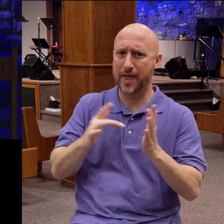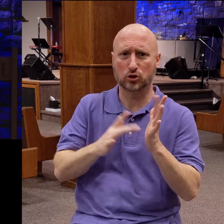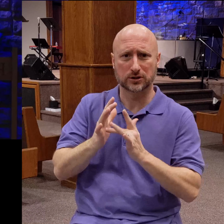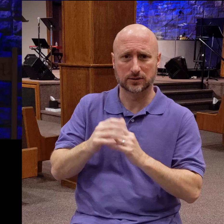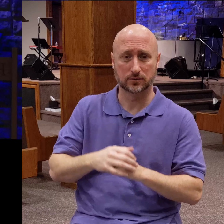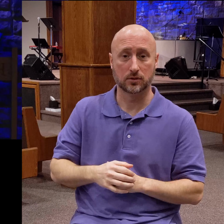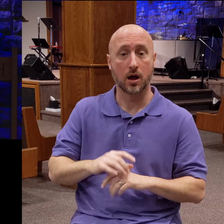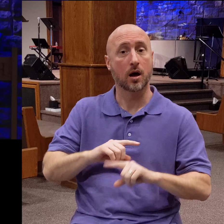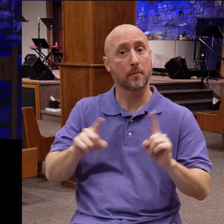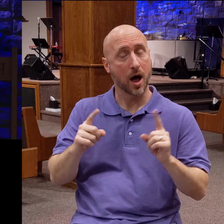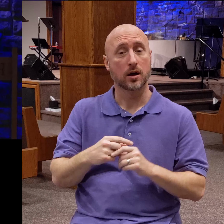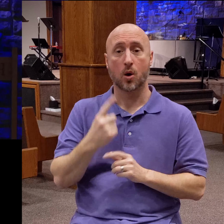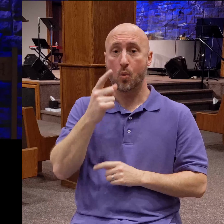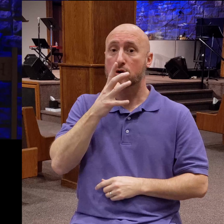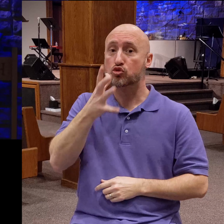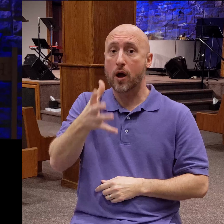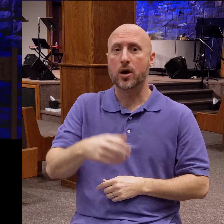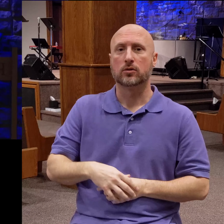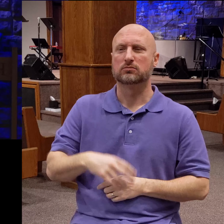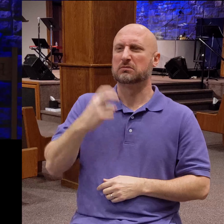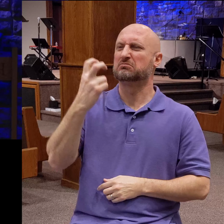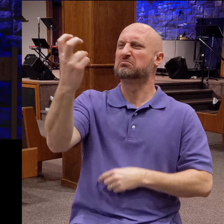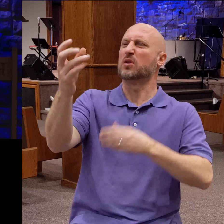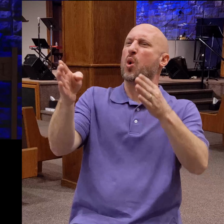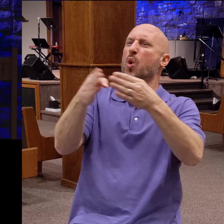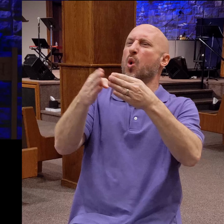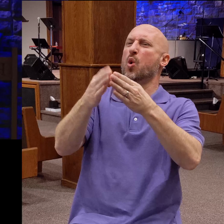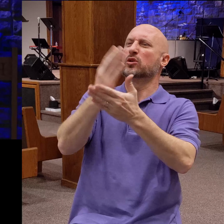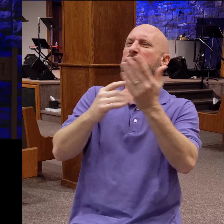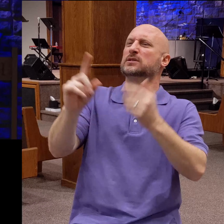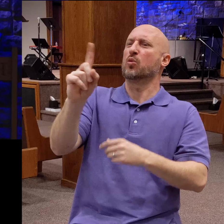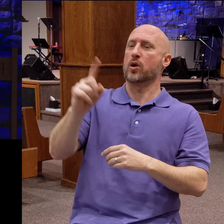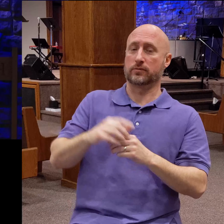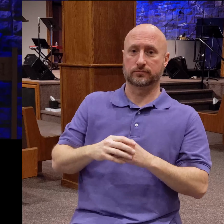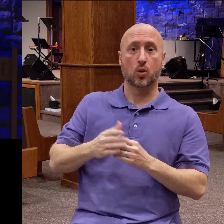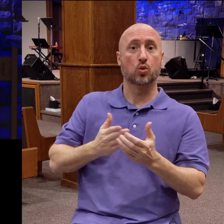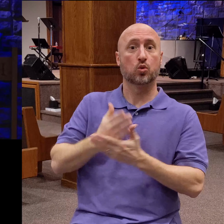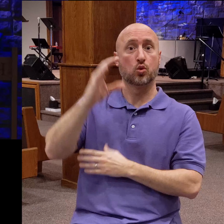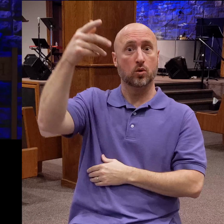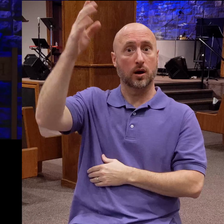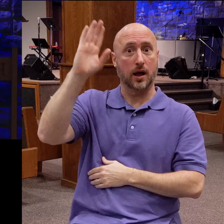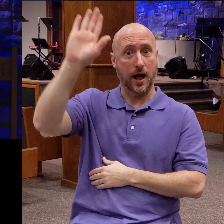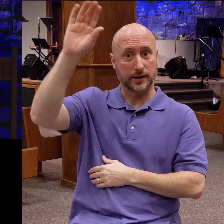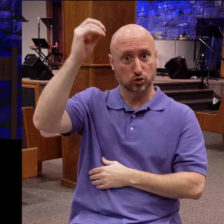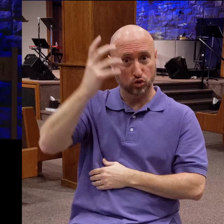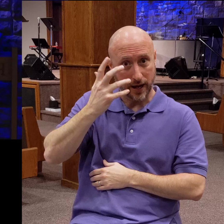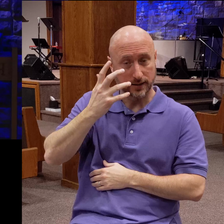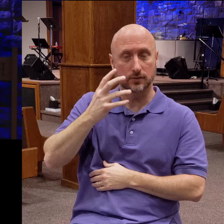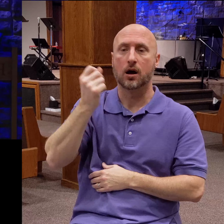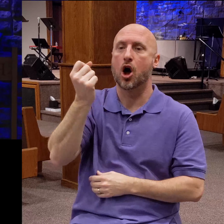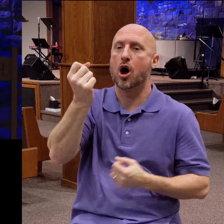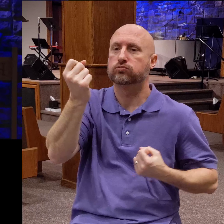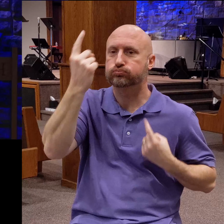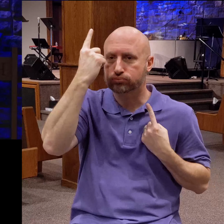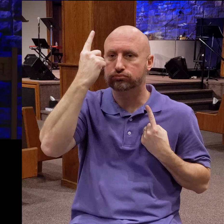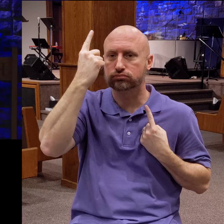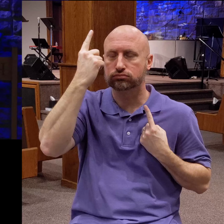But there's a grandma sitting somewhere in the corner through God's grace who got a hold of it and who loves